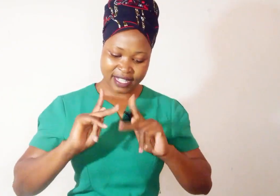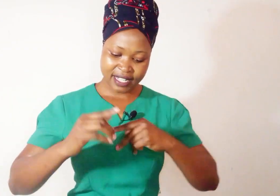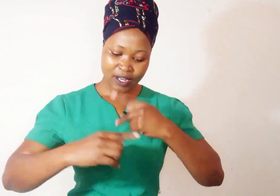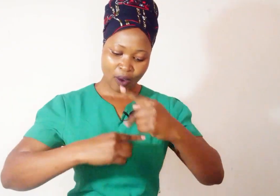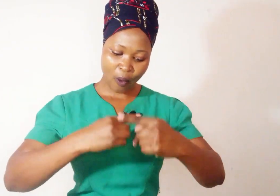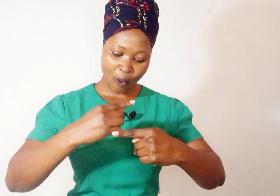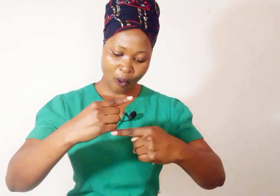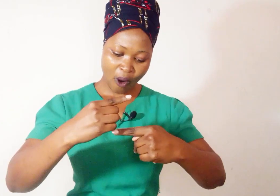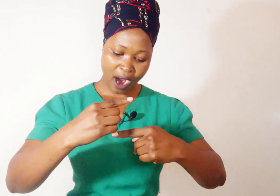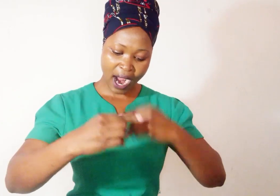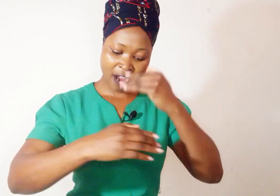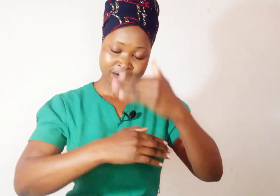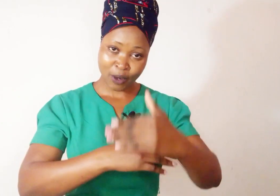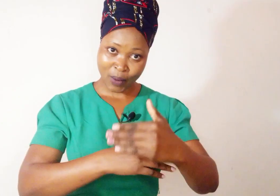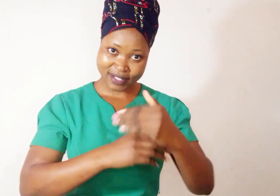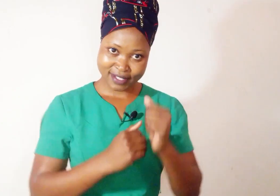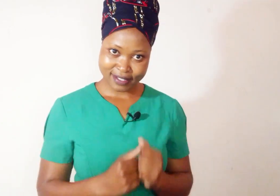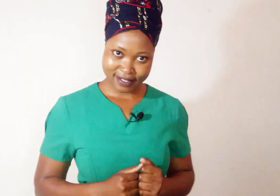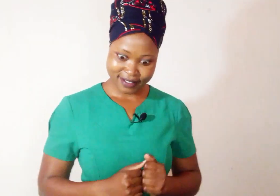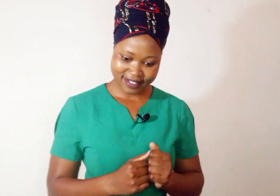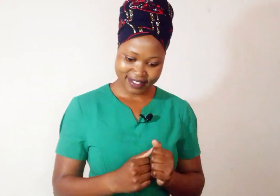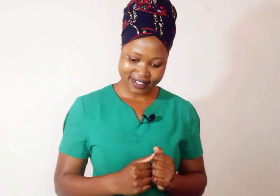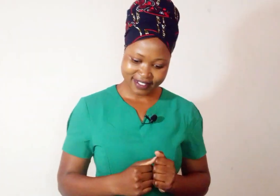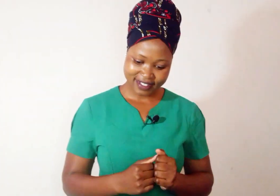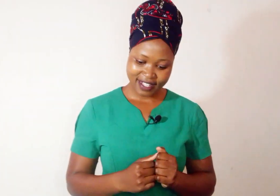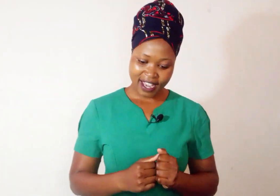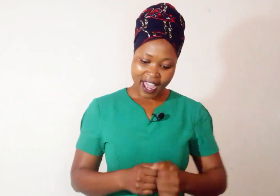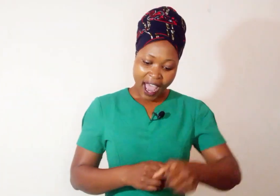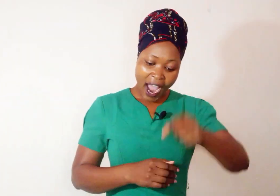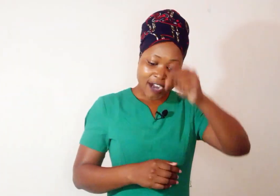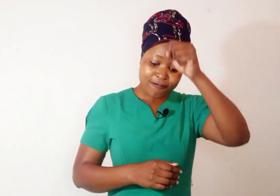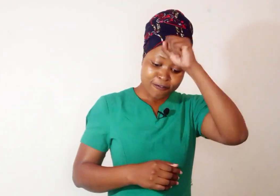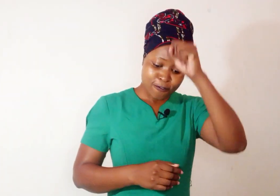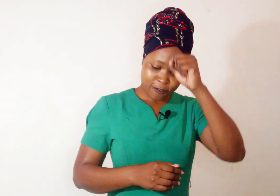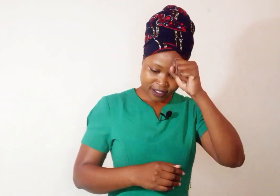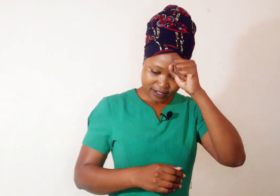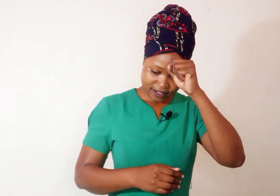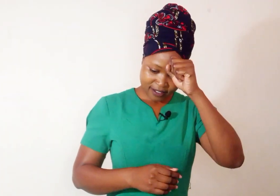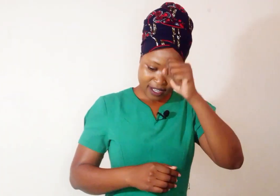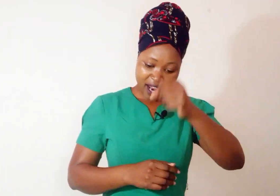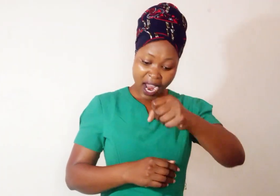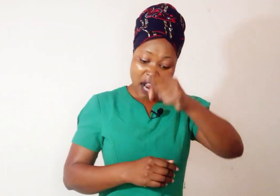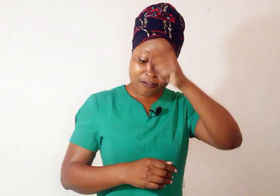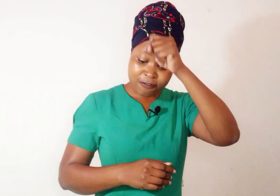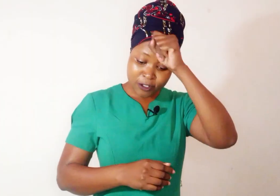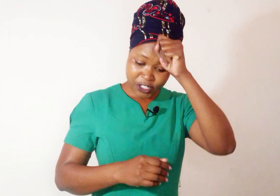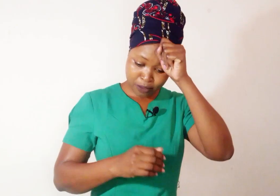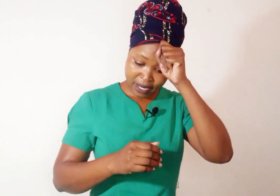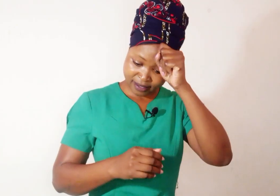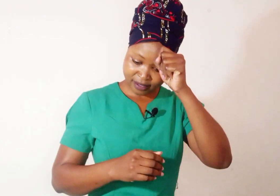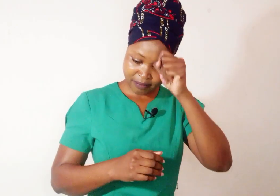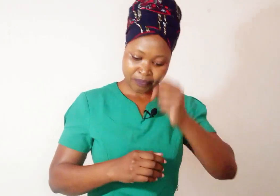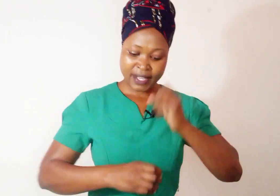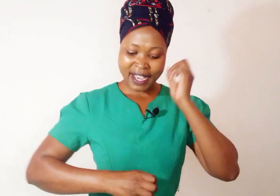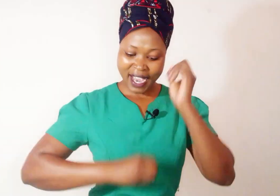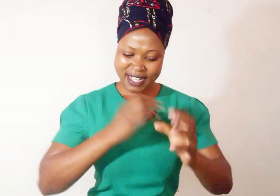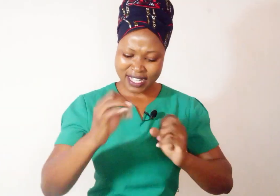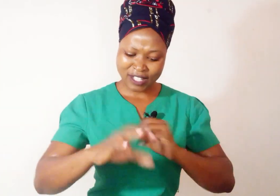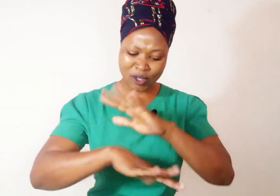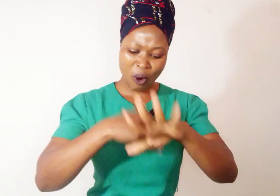still afterwards. A fool, a foolish man, uttereth